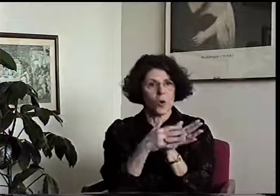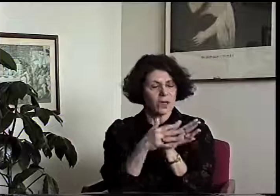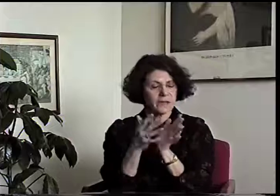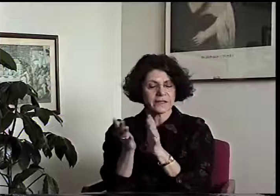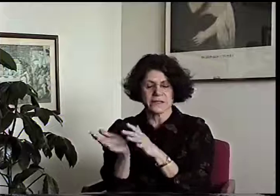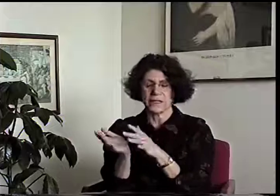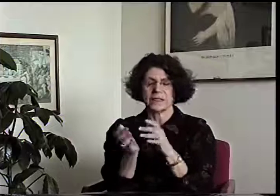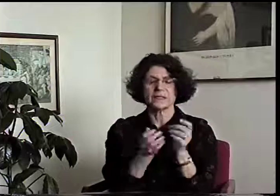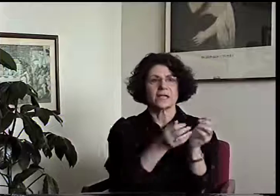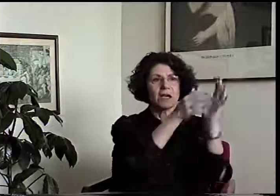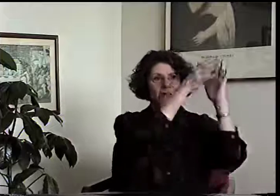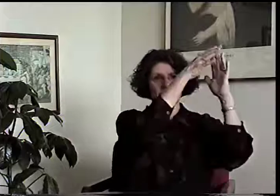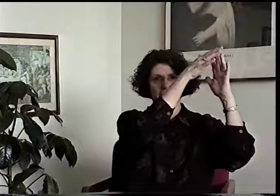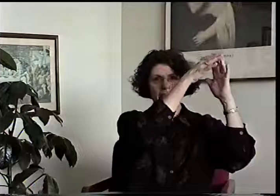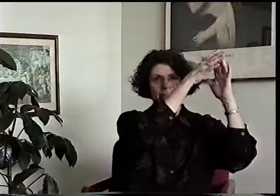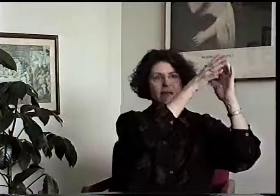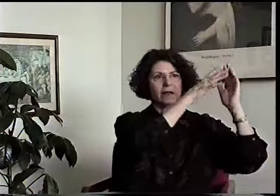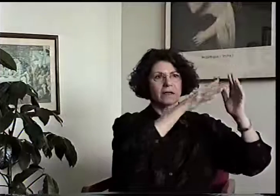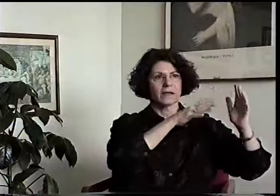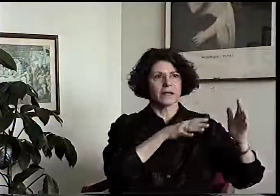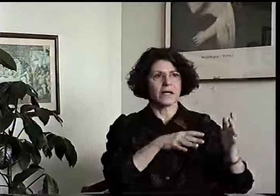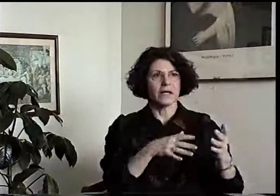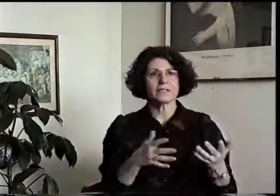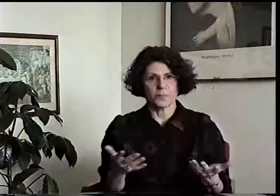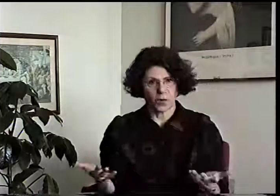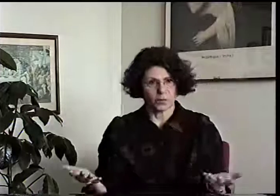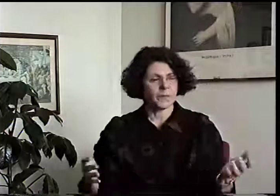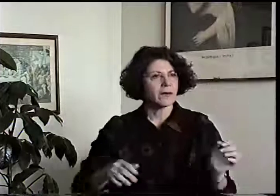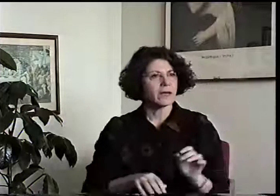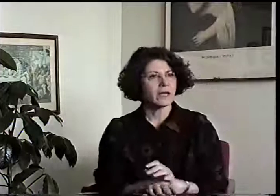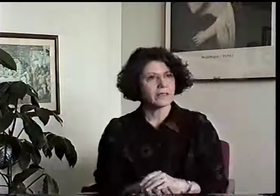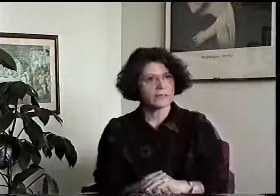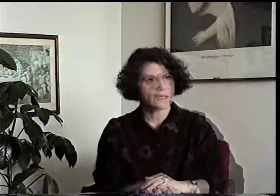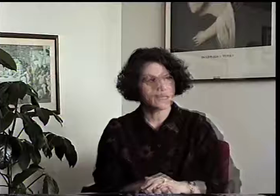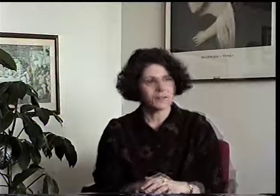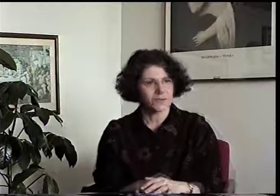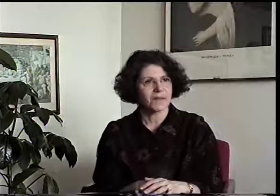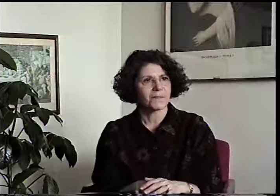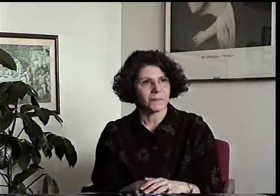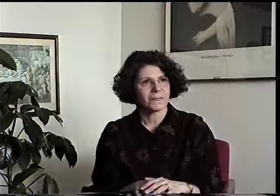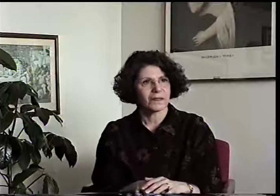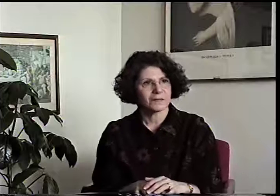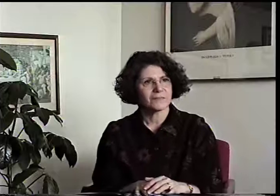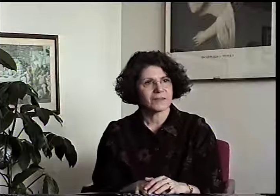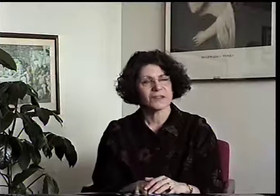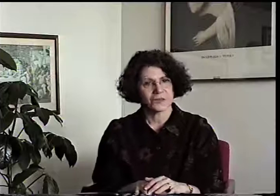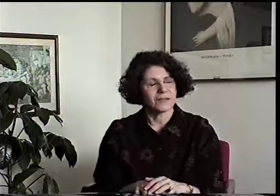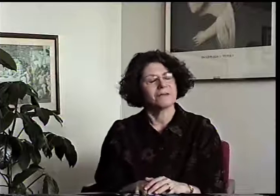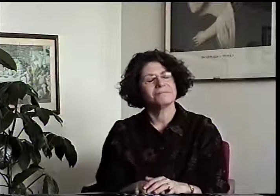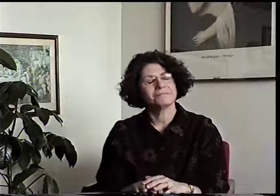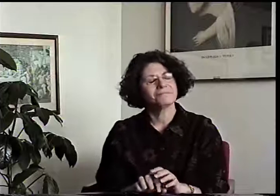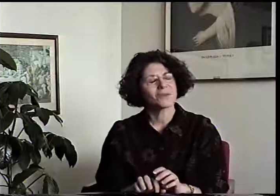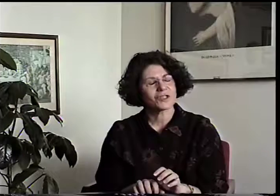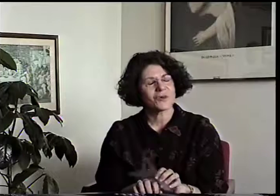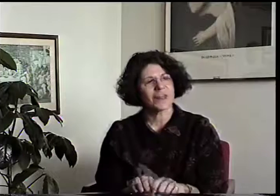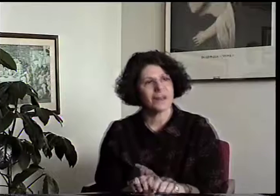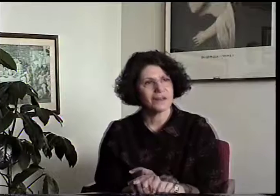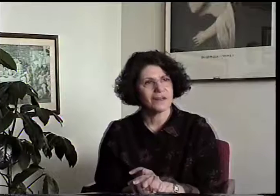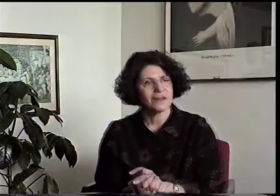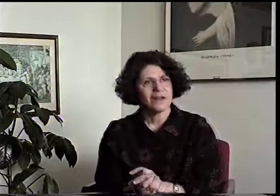all these things. So it's really a poem about its own poetry. It's a isn't poem it? about hands, and that's Because right. it's about itself. That's right. That's really fascinating. That's right.